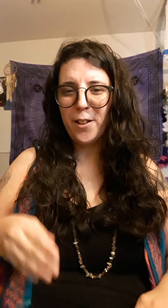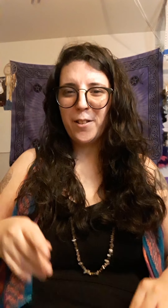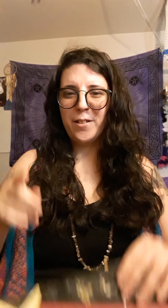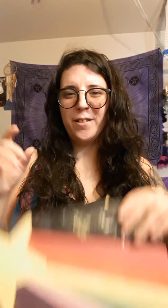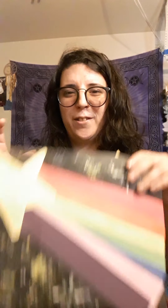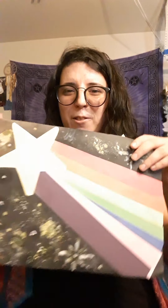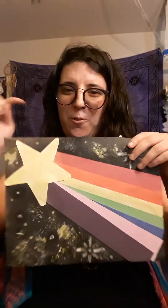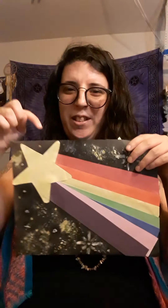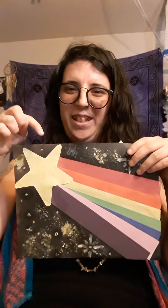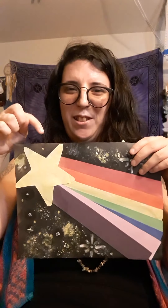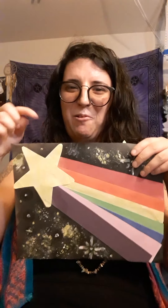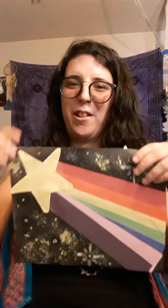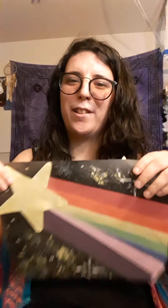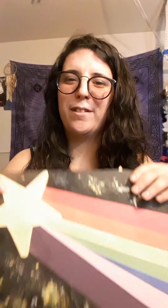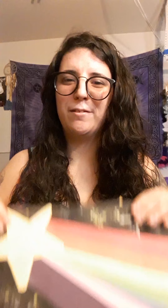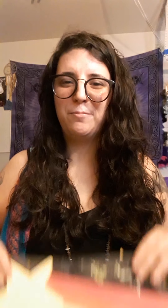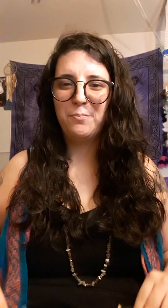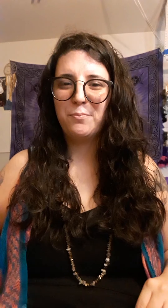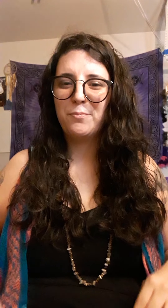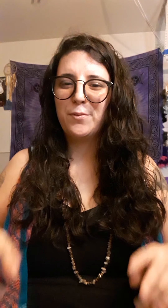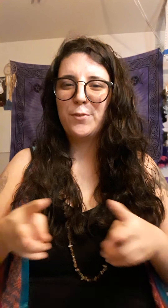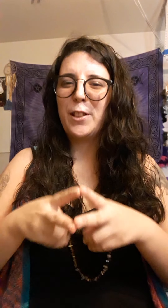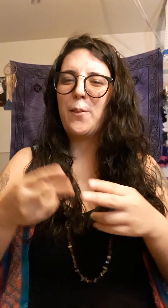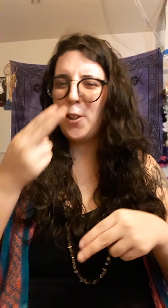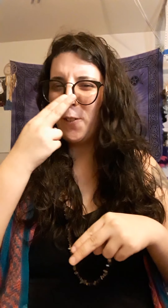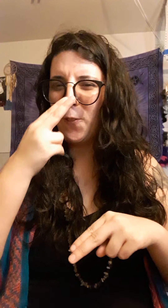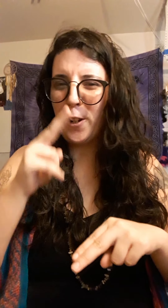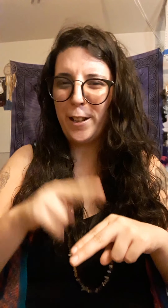was this one. It's very fun.